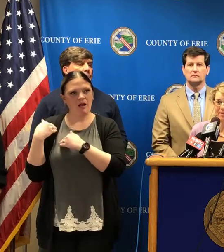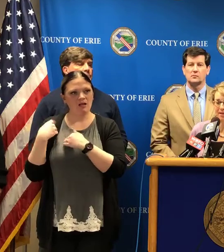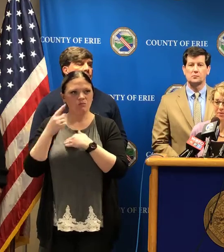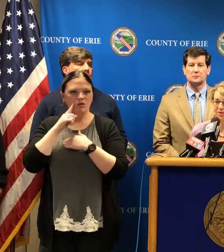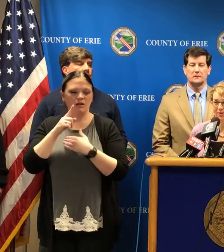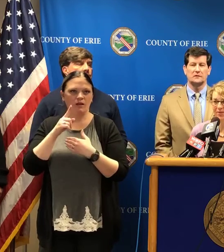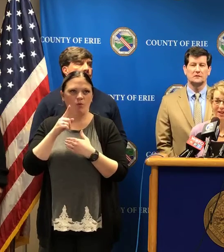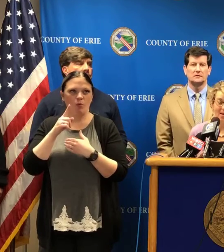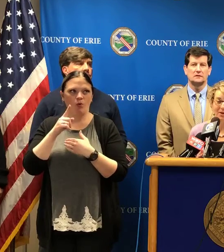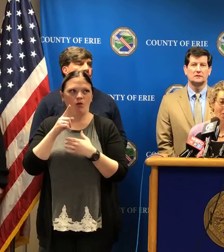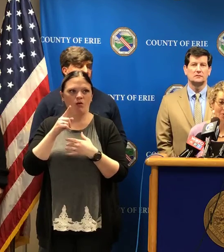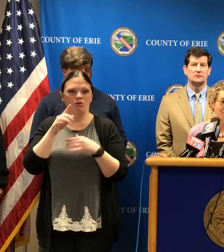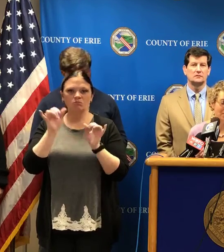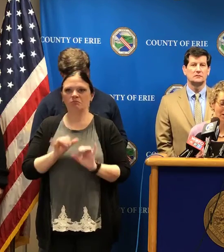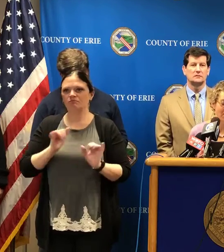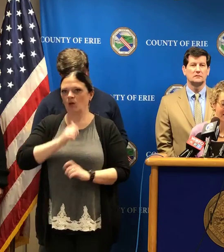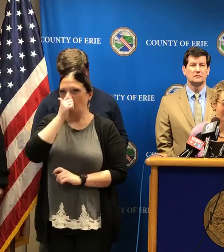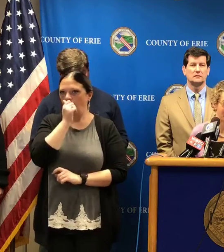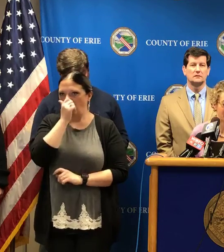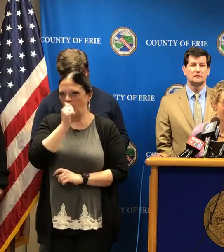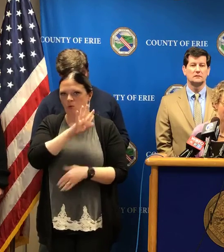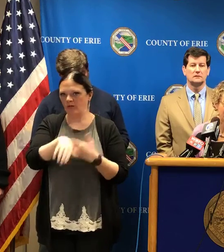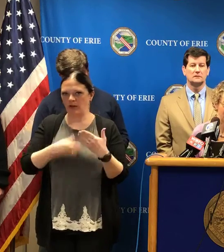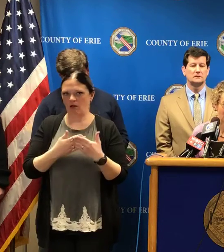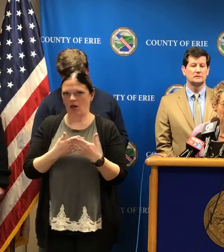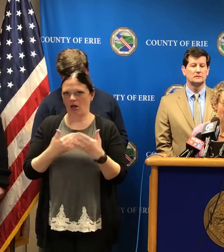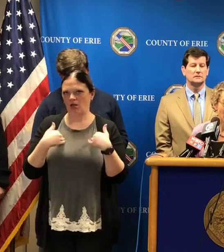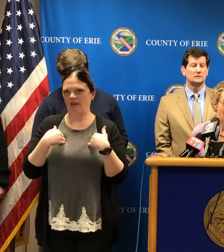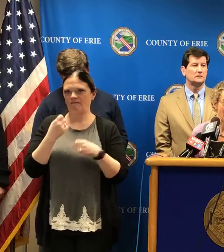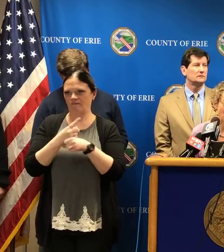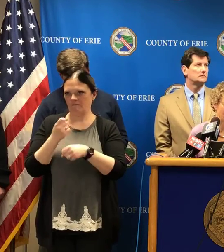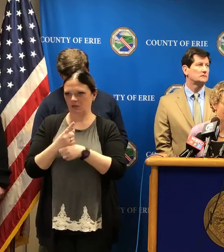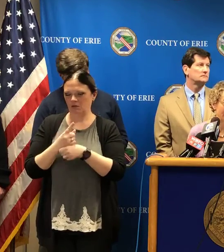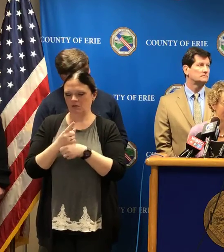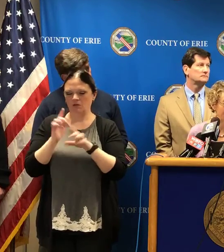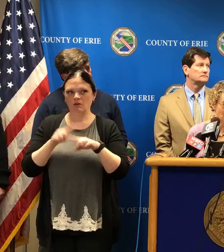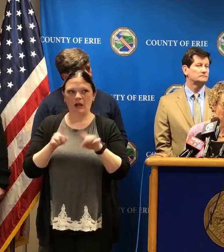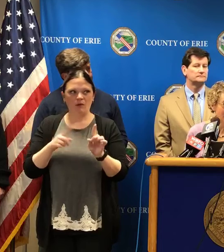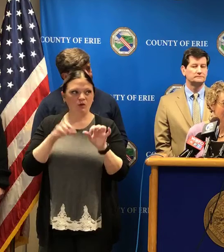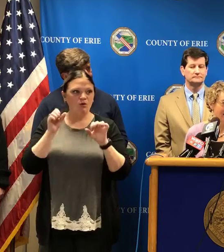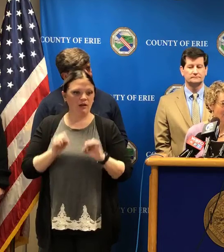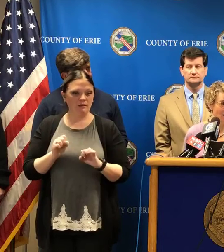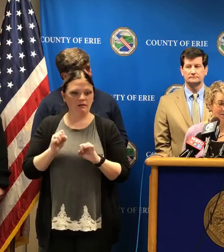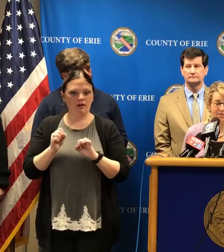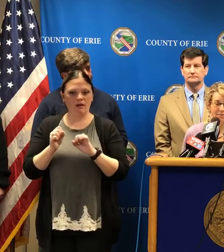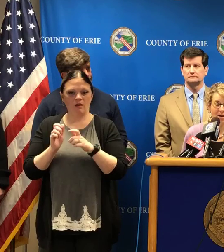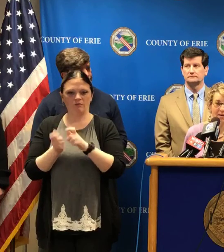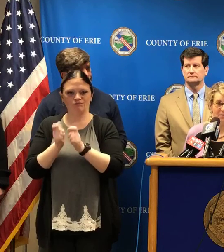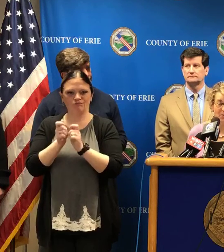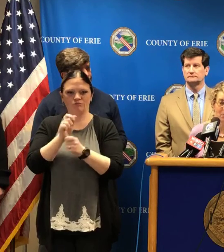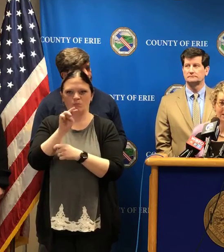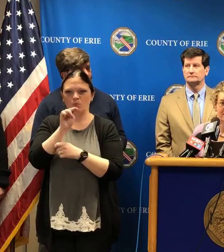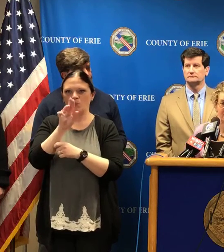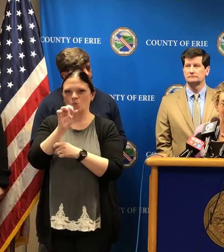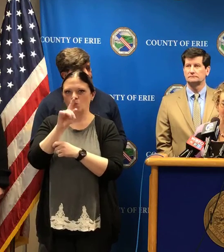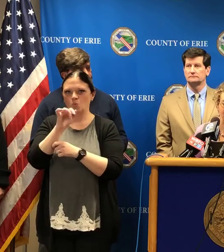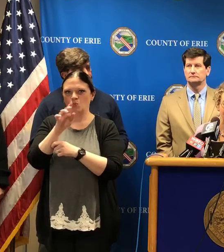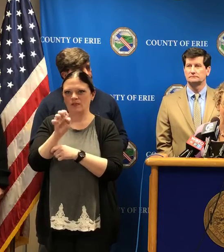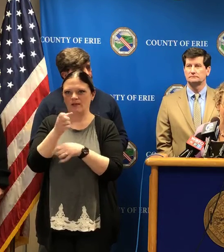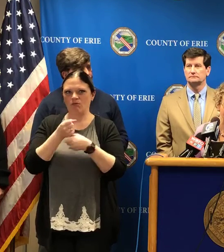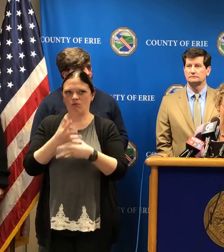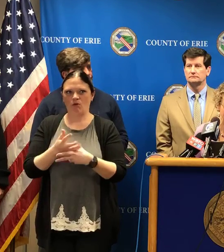strains are responsible for the common cold that we all get every year. However, it can mutate and cause some pretty